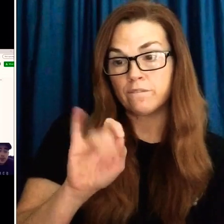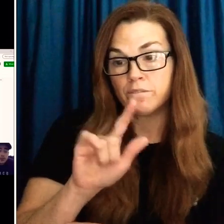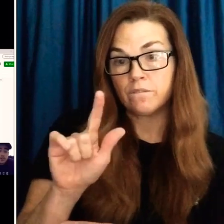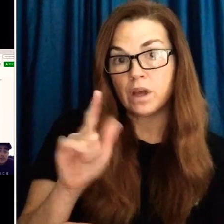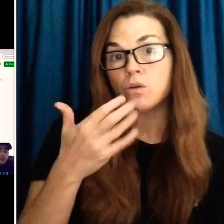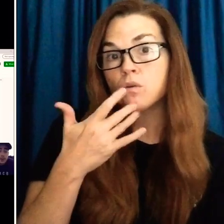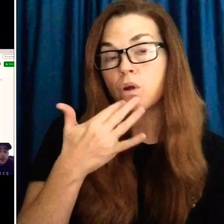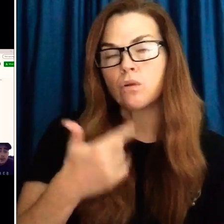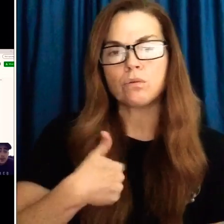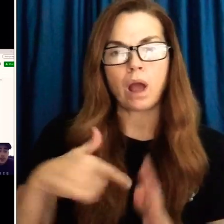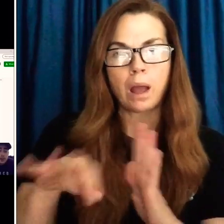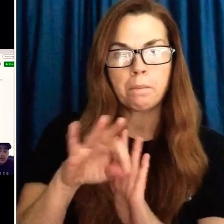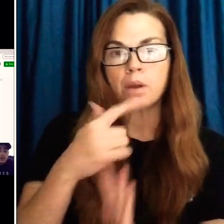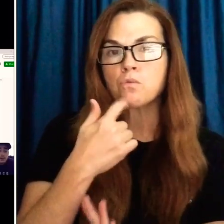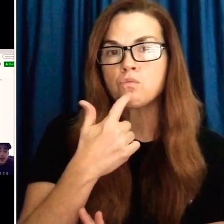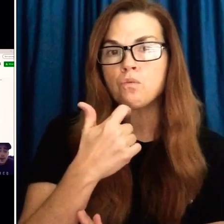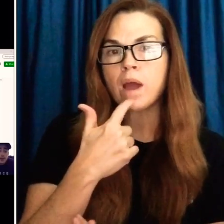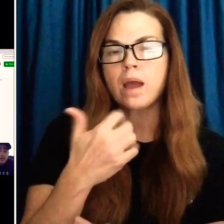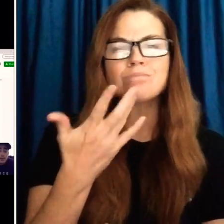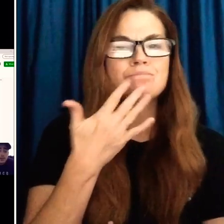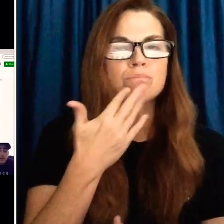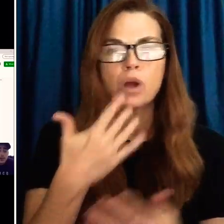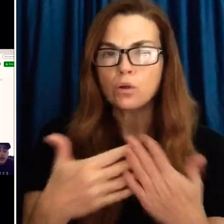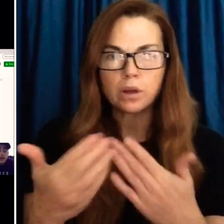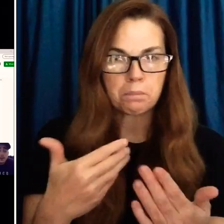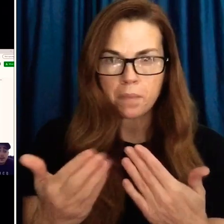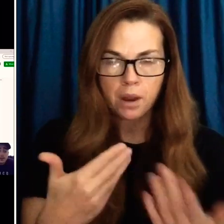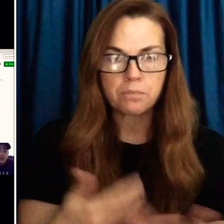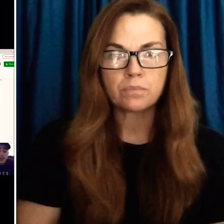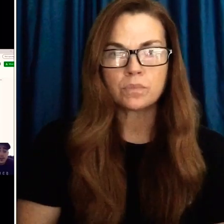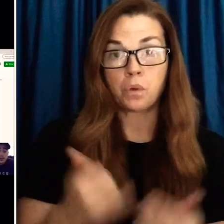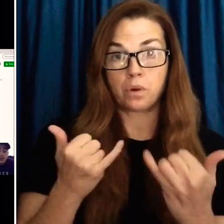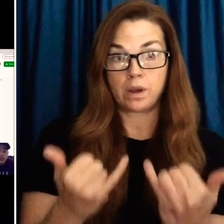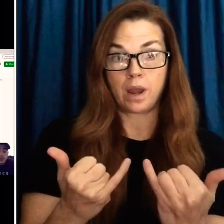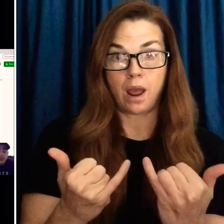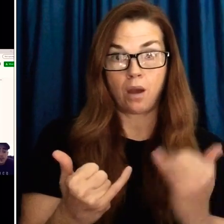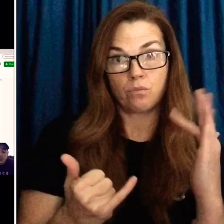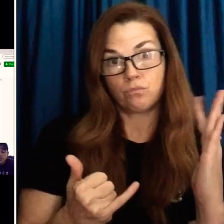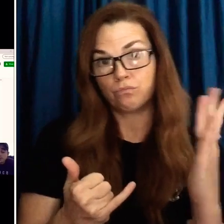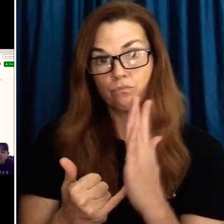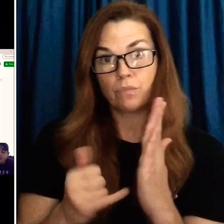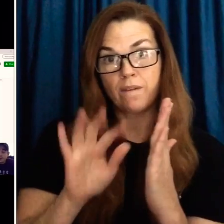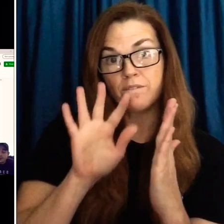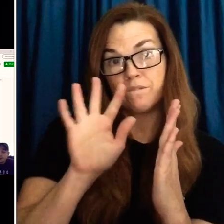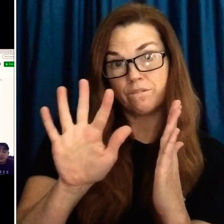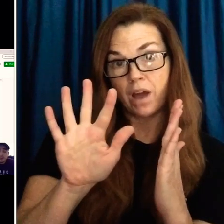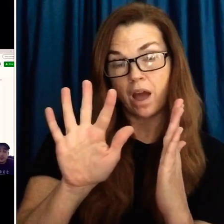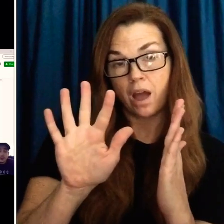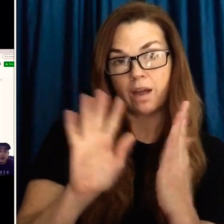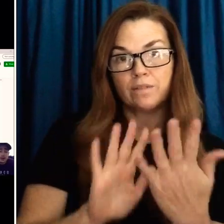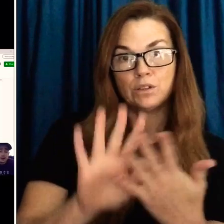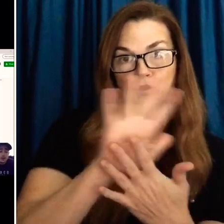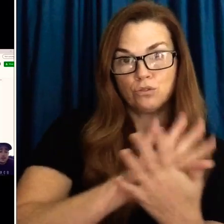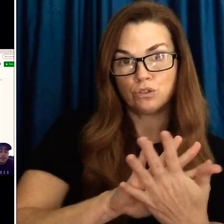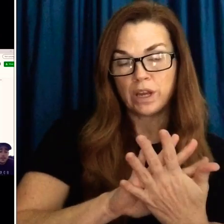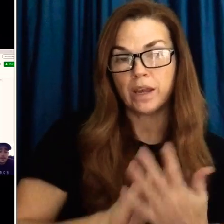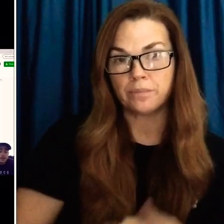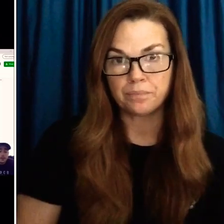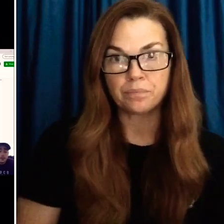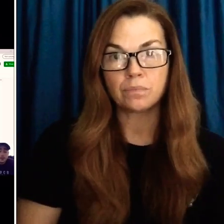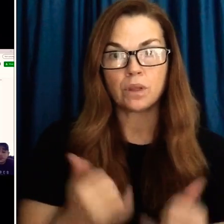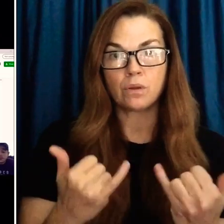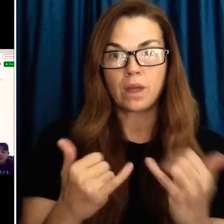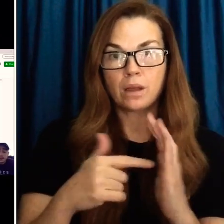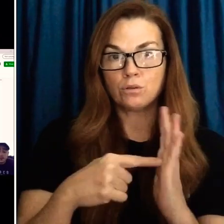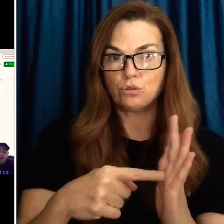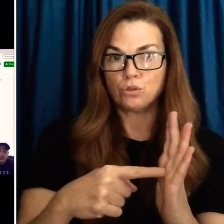any color. And so now I have 5 out of 10 shaded. So as a fraction, that would be 5